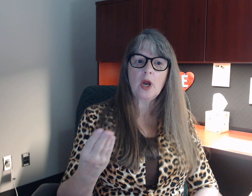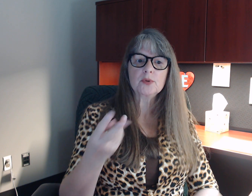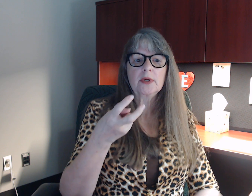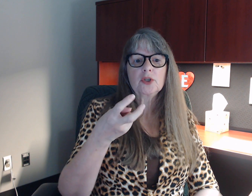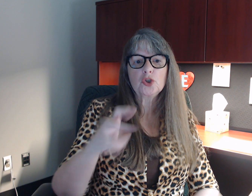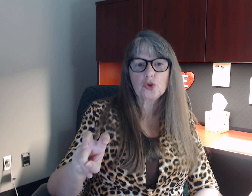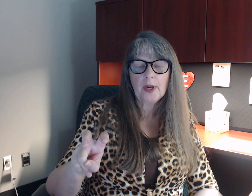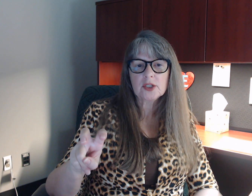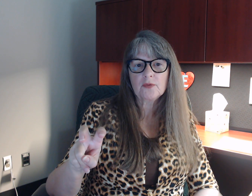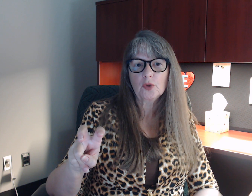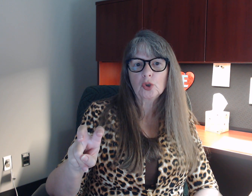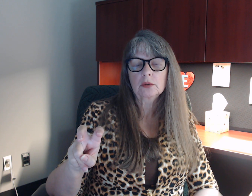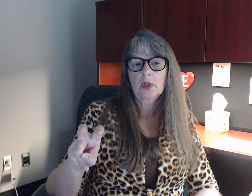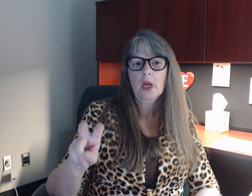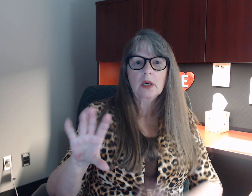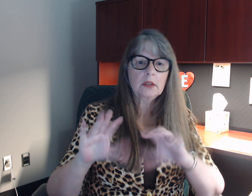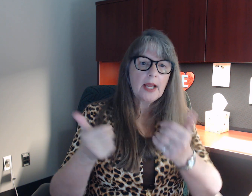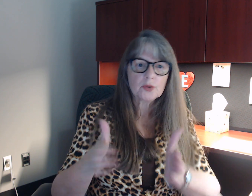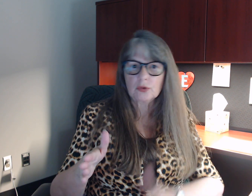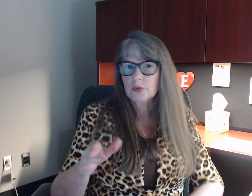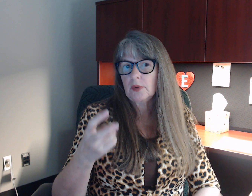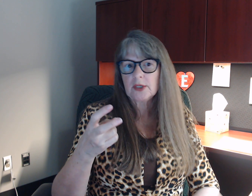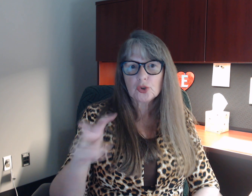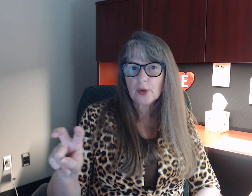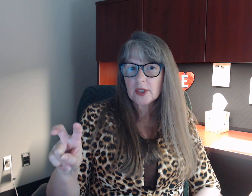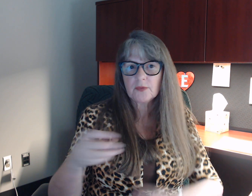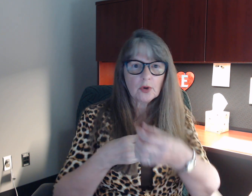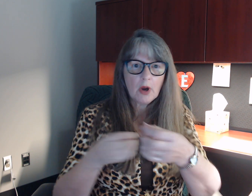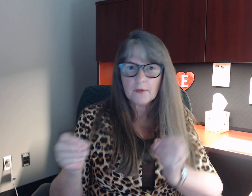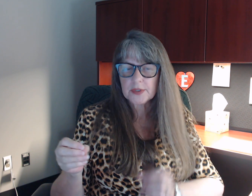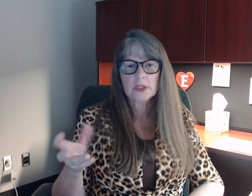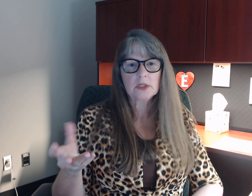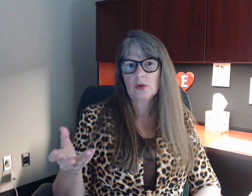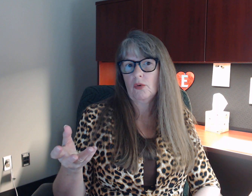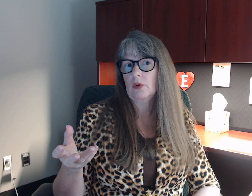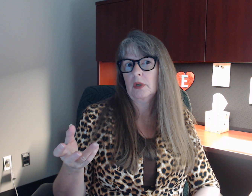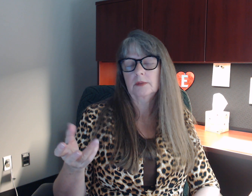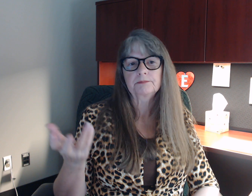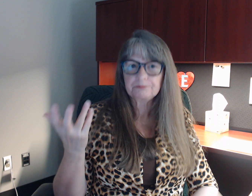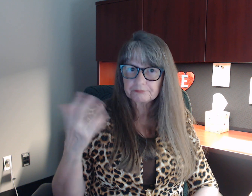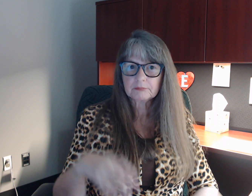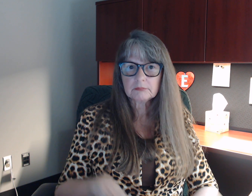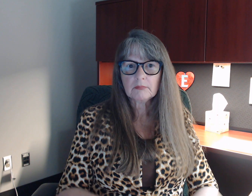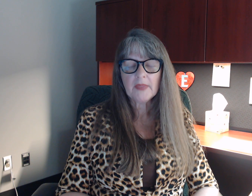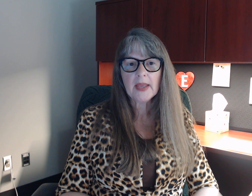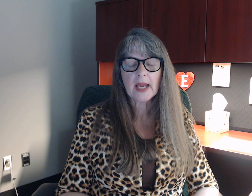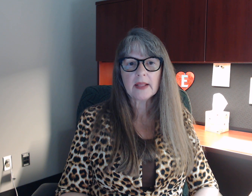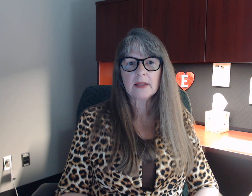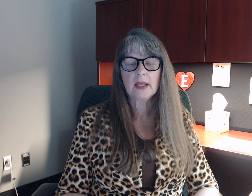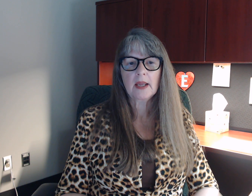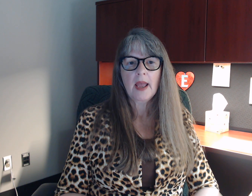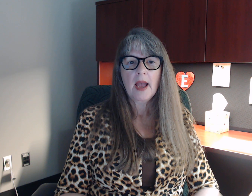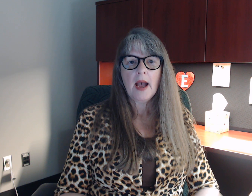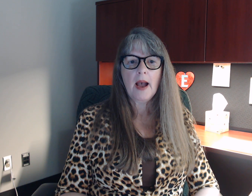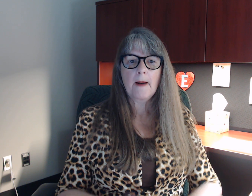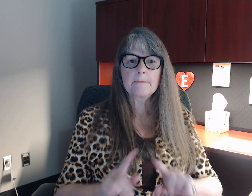or I transferred classrooms, or I transferred offices, or that kind of thing. But